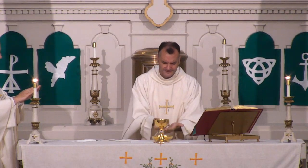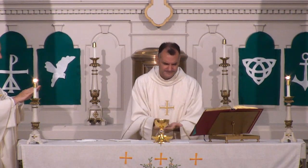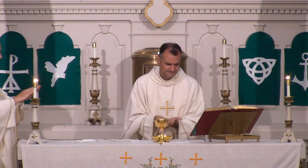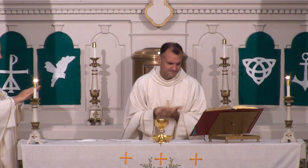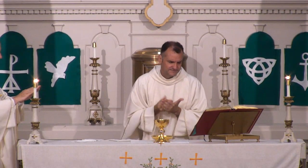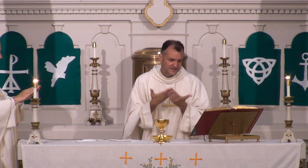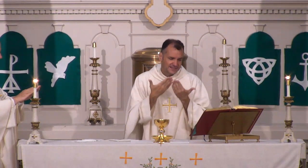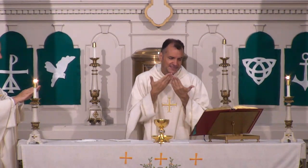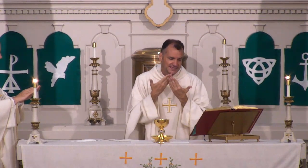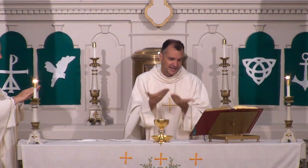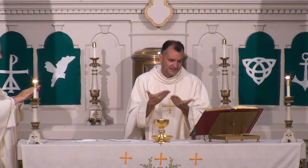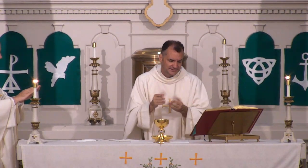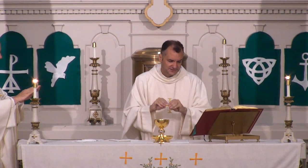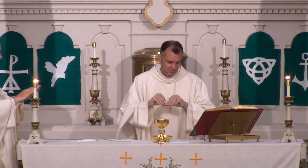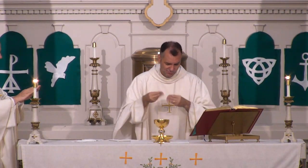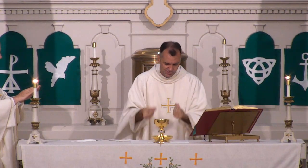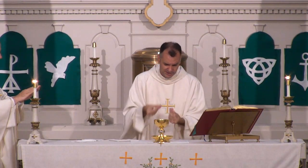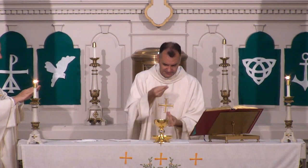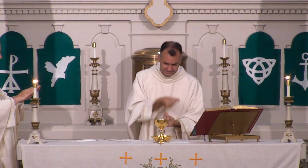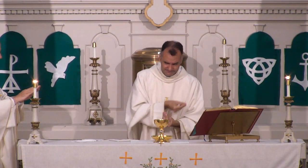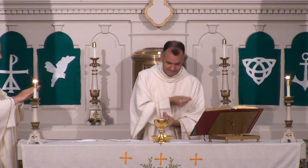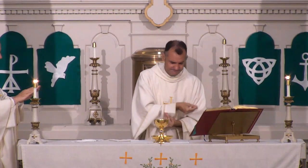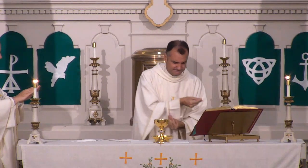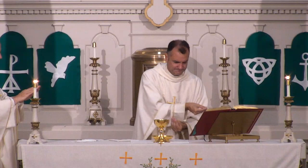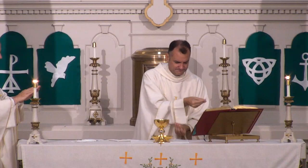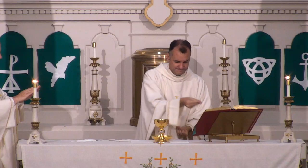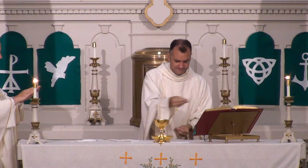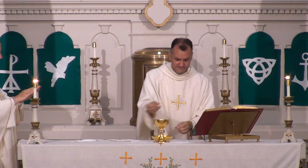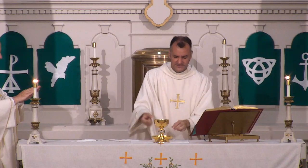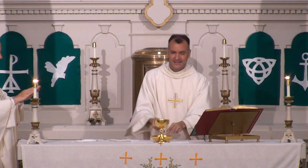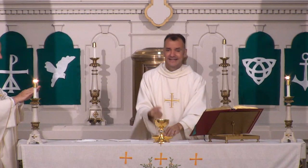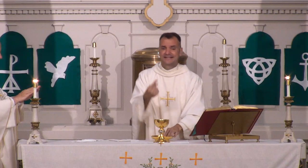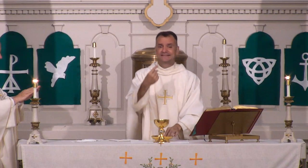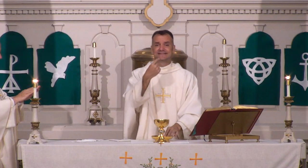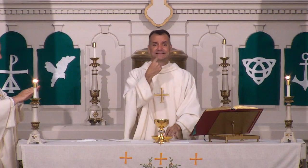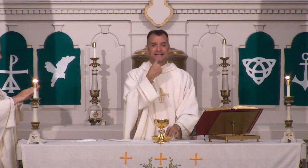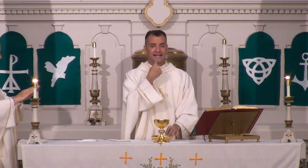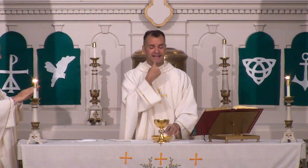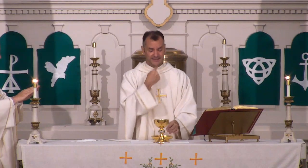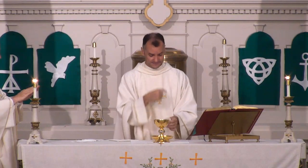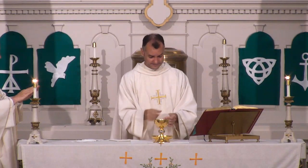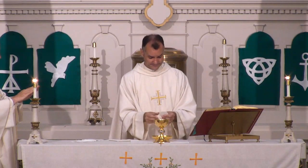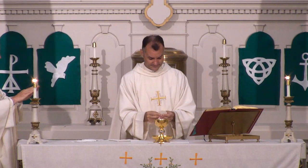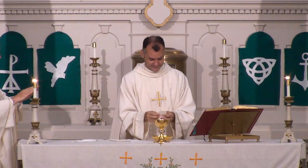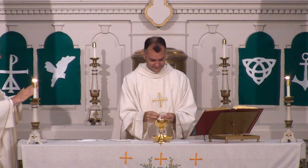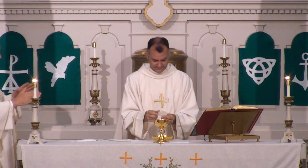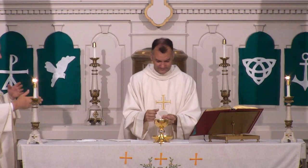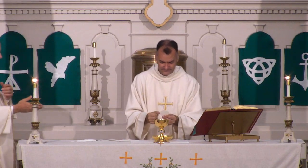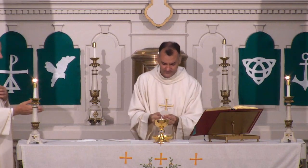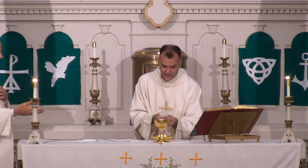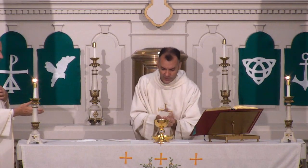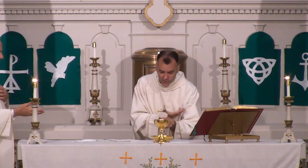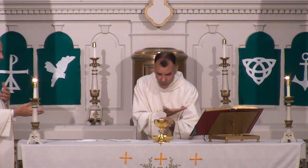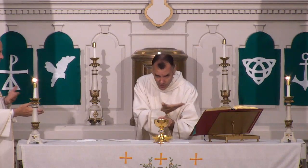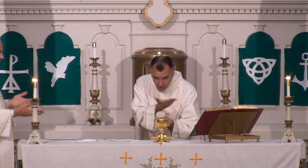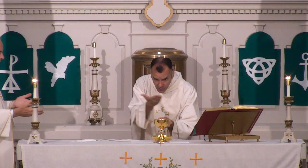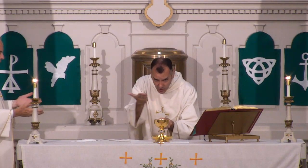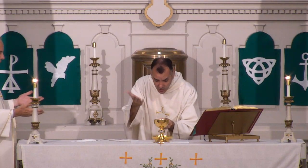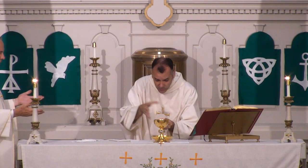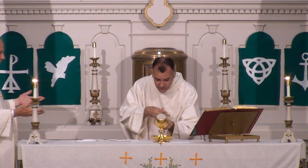took bread, and giving thanks, broke it and gave it to his disciples, saying, Take this, all